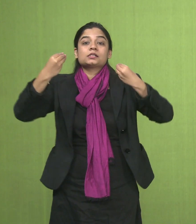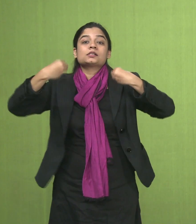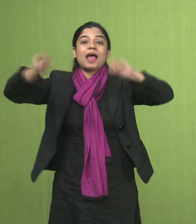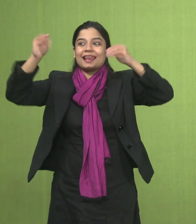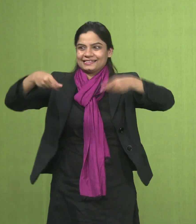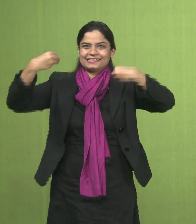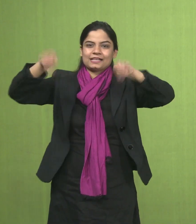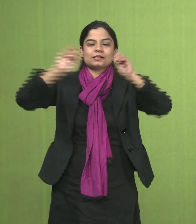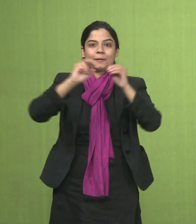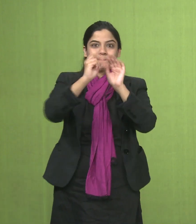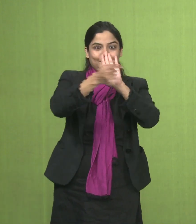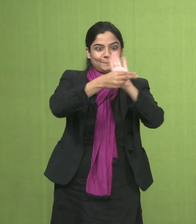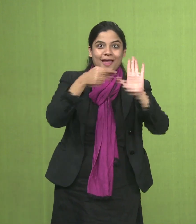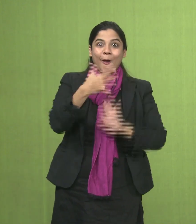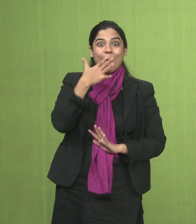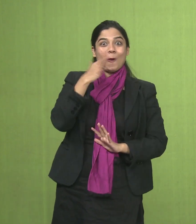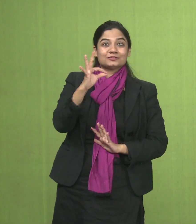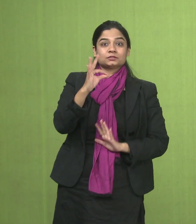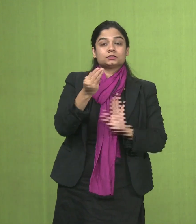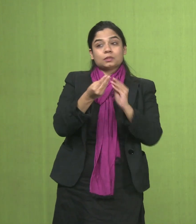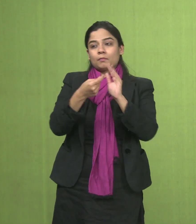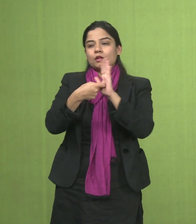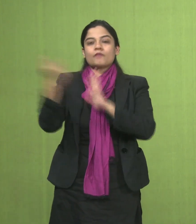in people where the sellers, they can overcharge you.